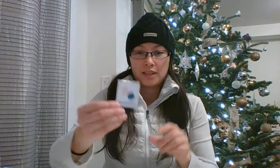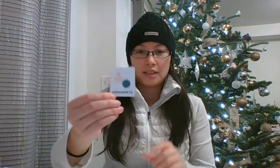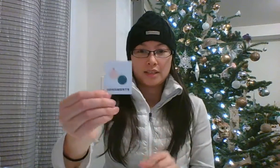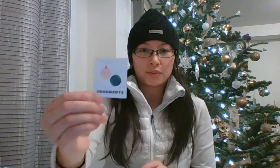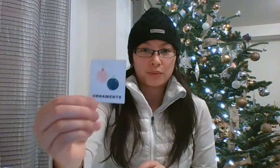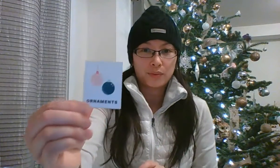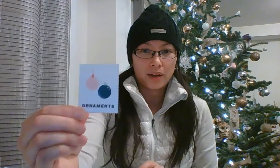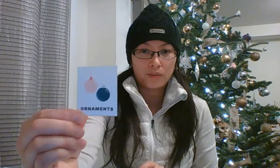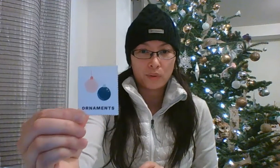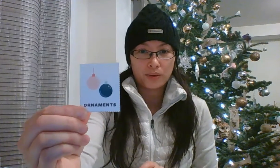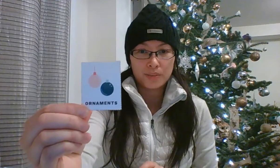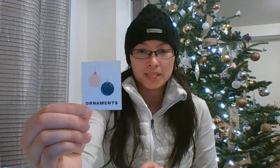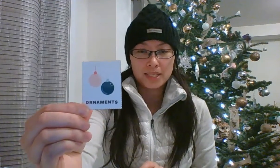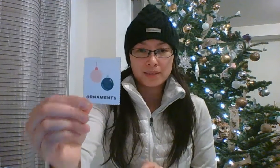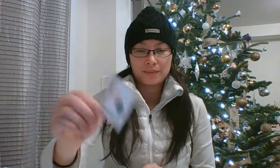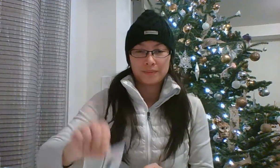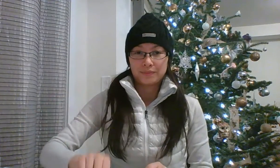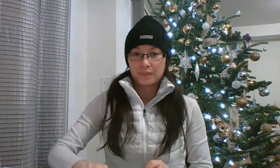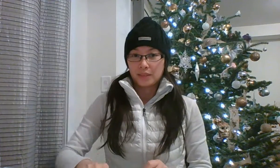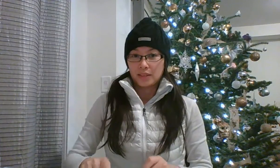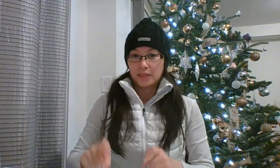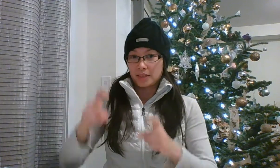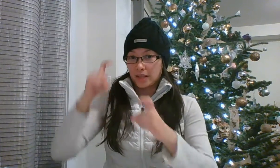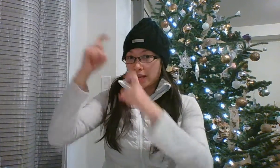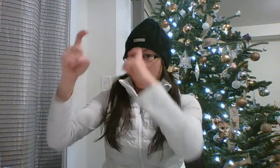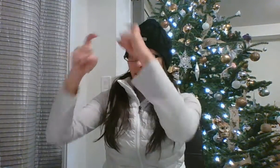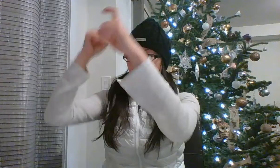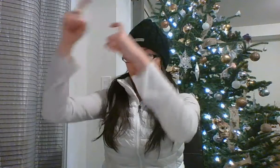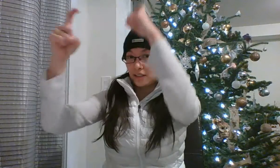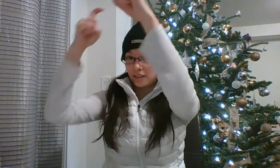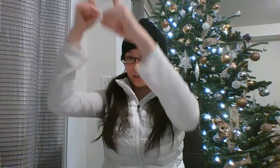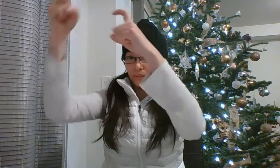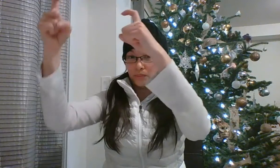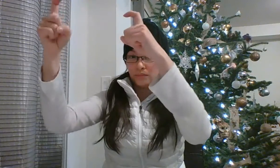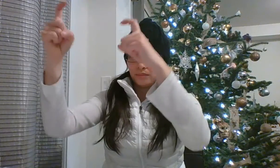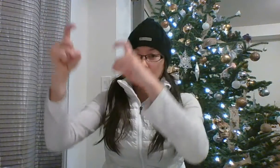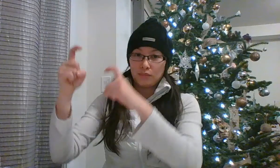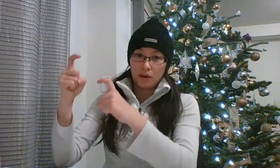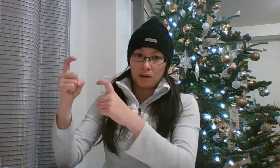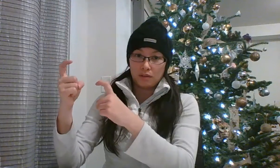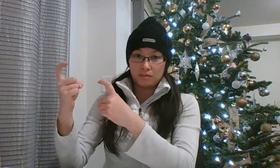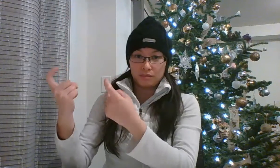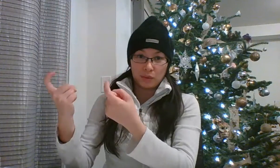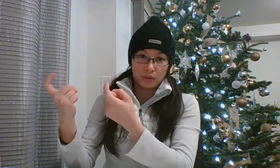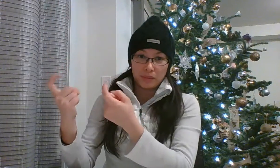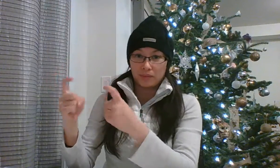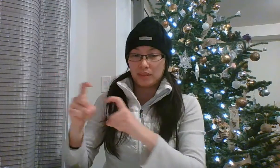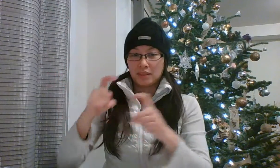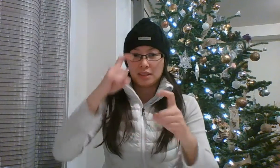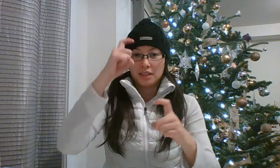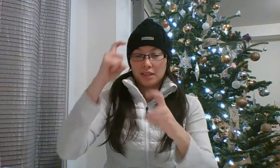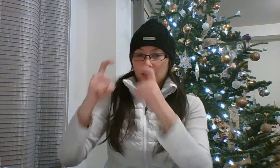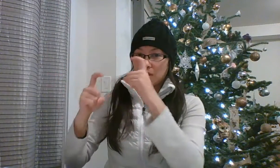Next one we have ornament. It's like hanging the little ball ornament on the